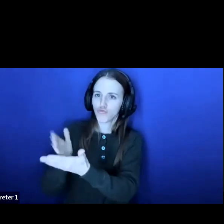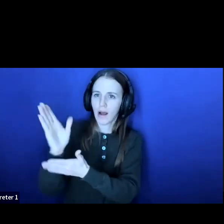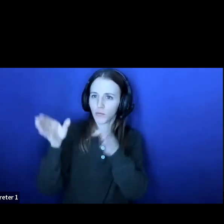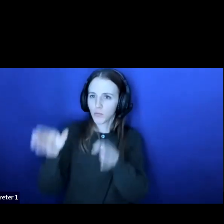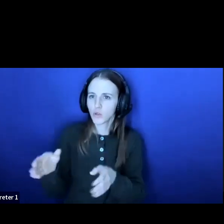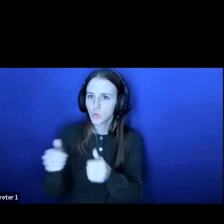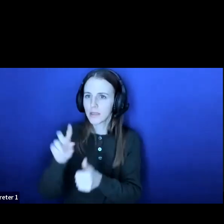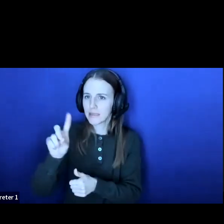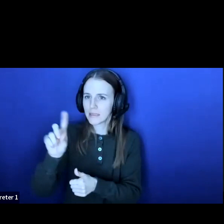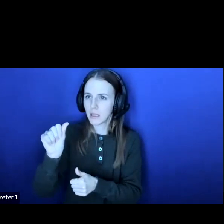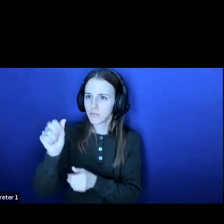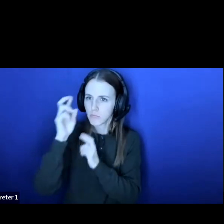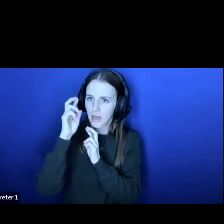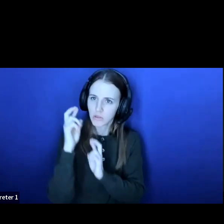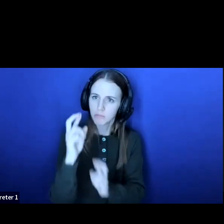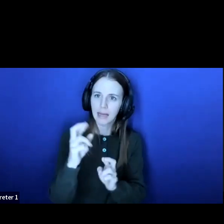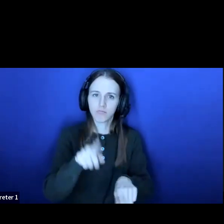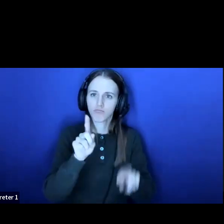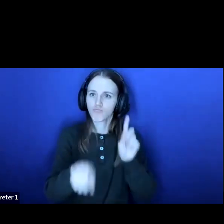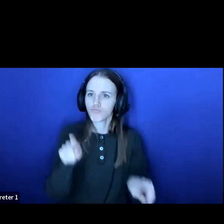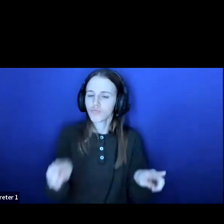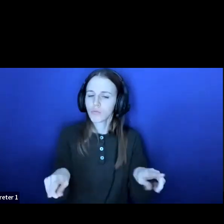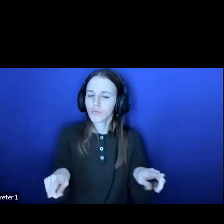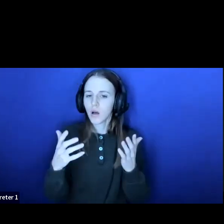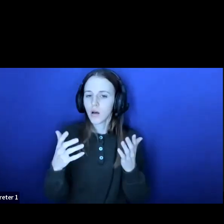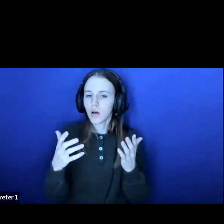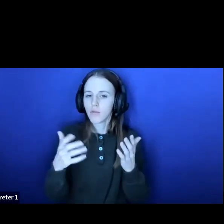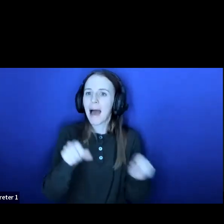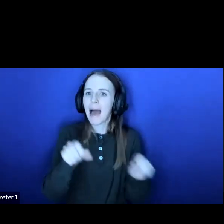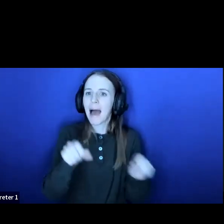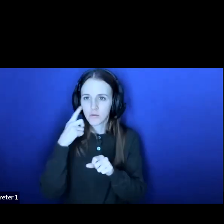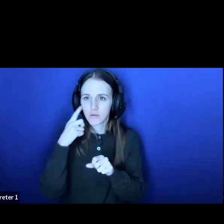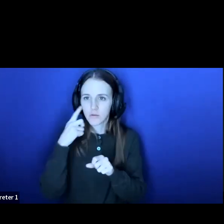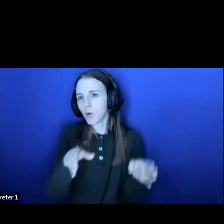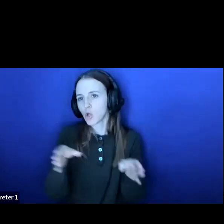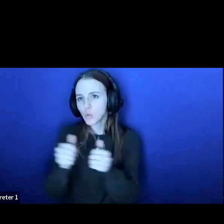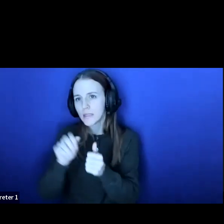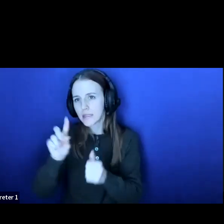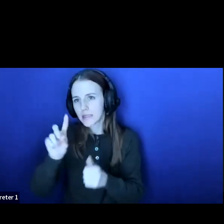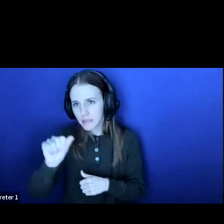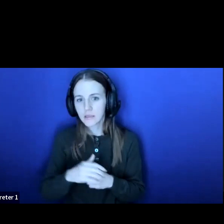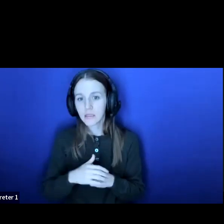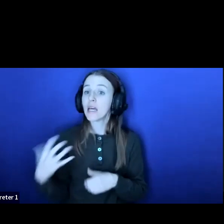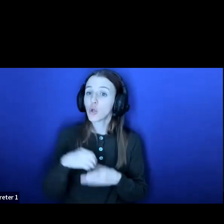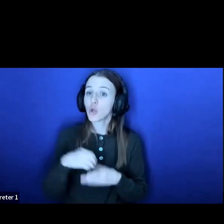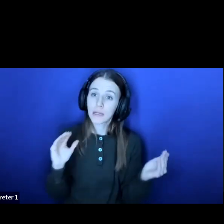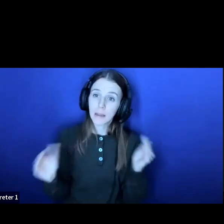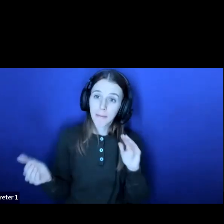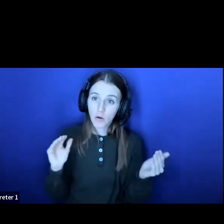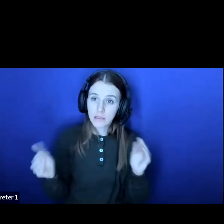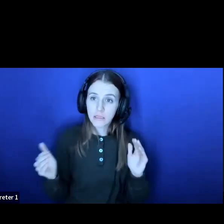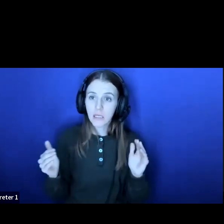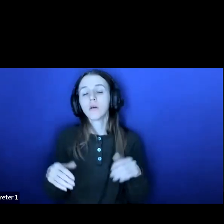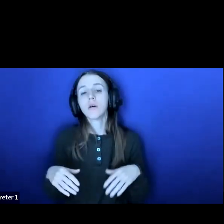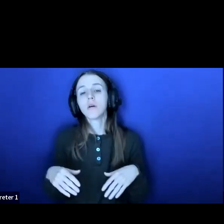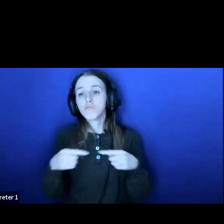demonstrating respect for the differences and capacities of persons with disabilities. It included comparison and contrasting between the medical and the